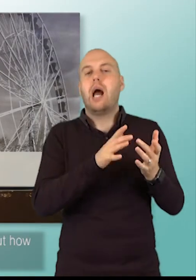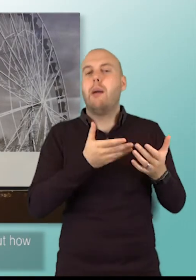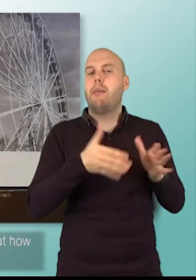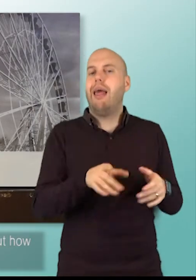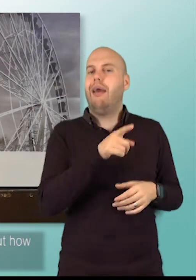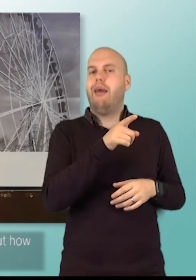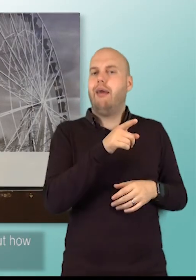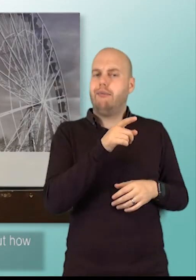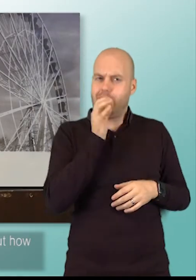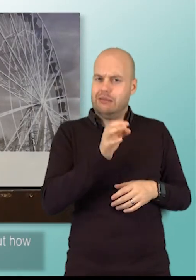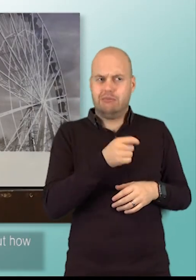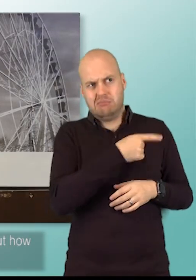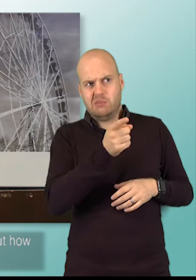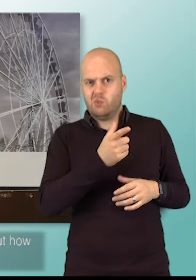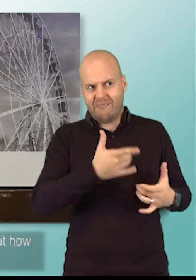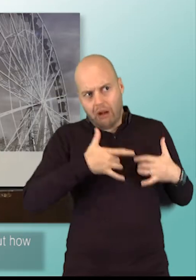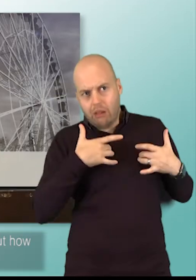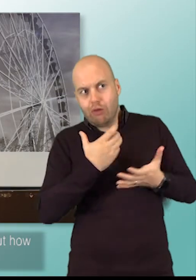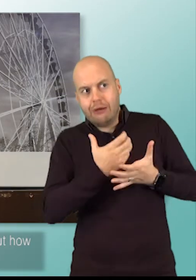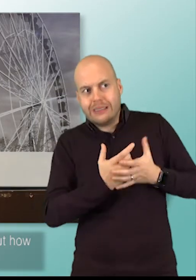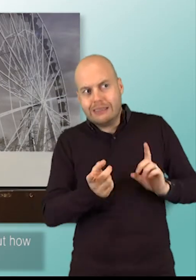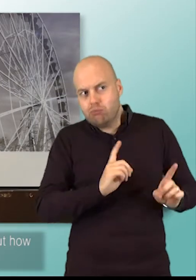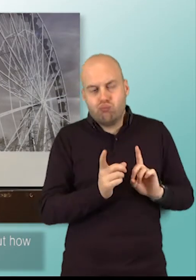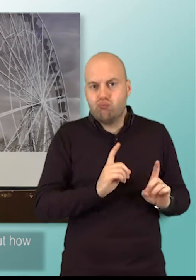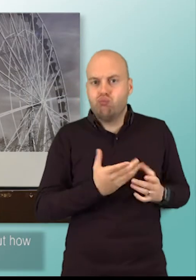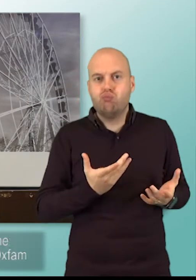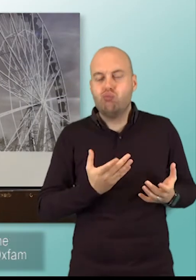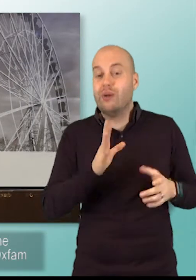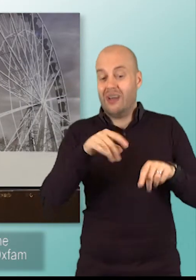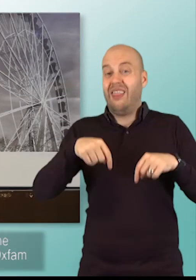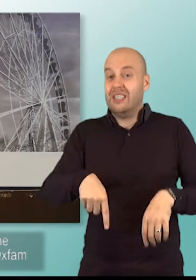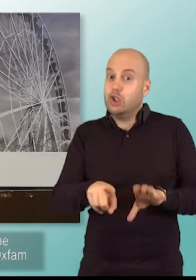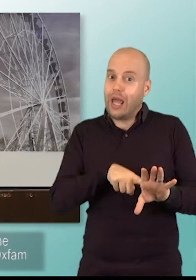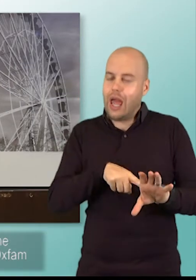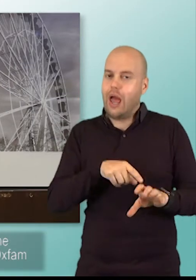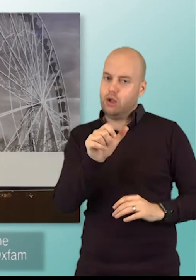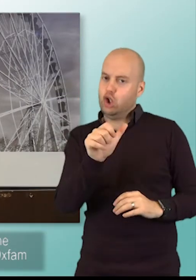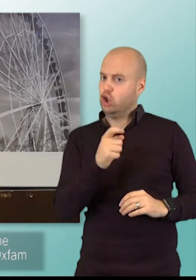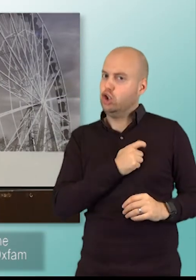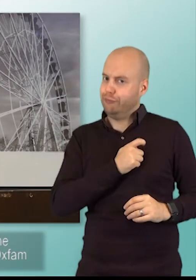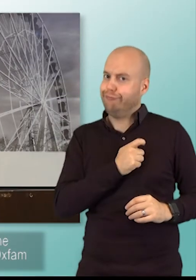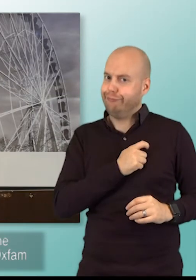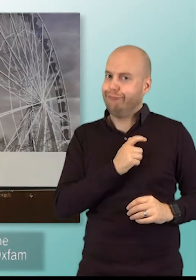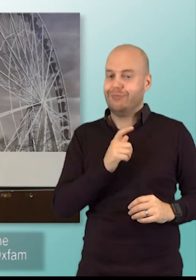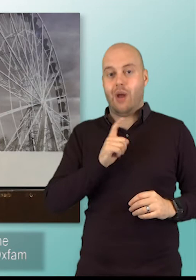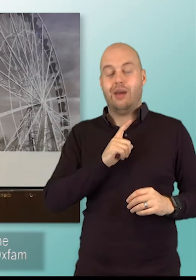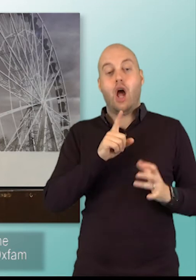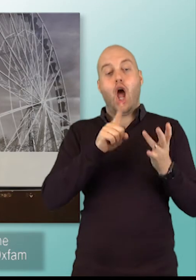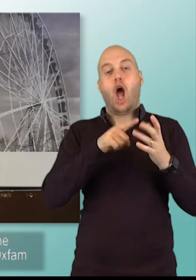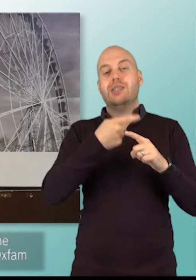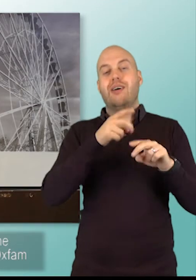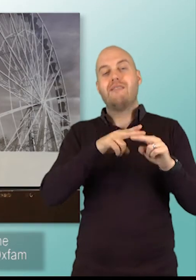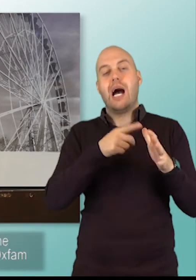public and find out how they're feeling about charity matters. Now, we were a bit nervous this year because the questions were being